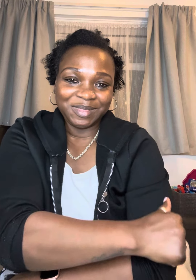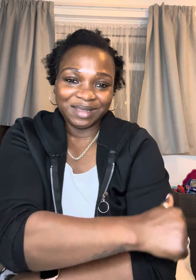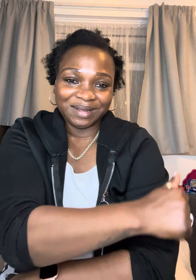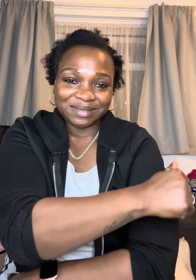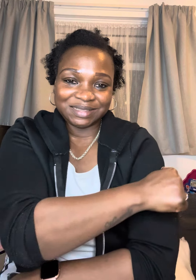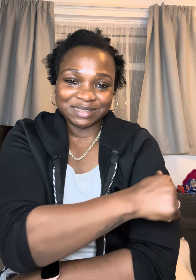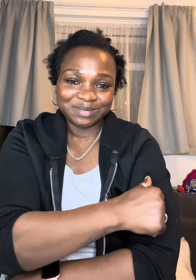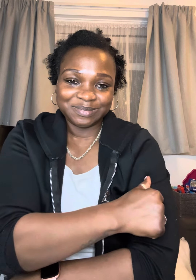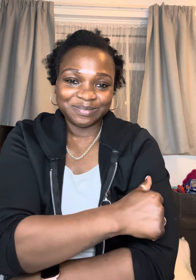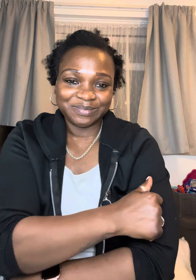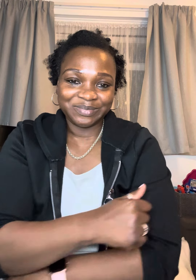nurse,